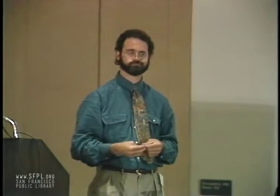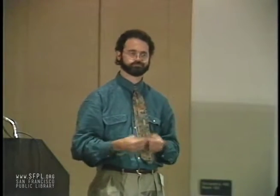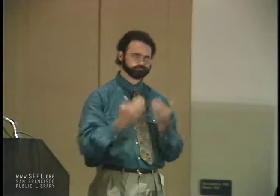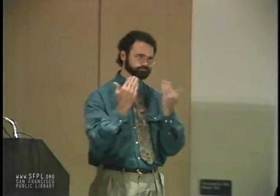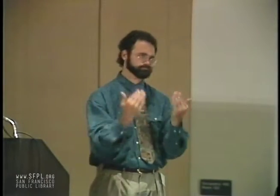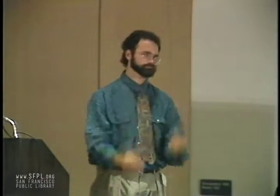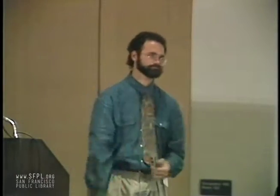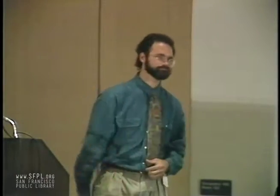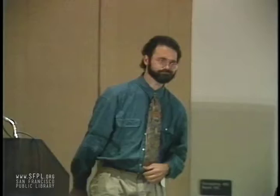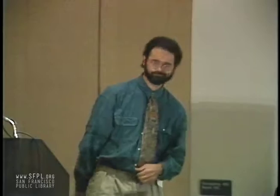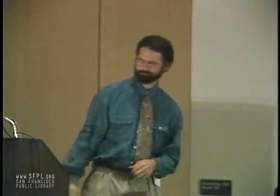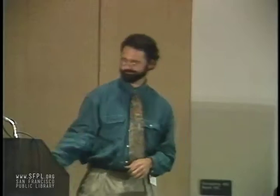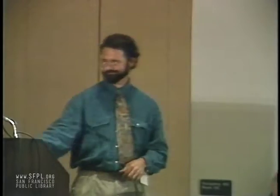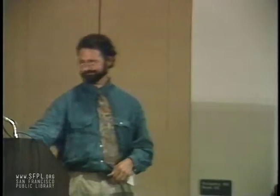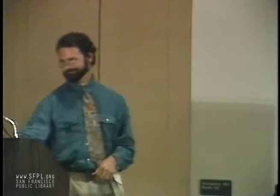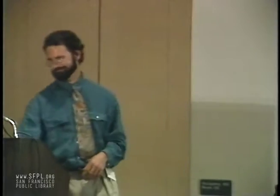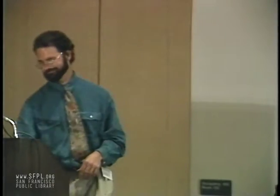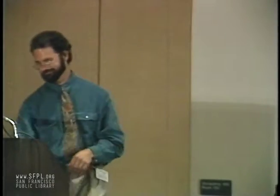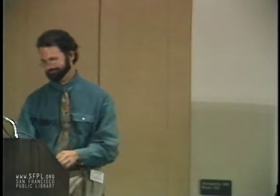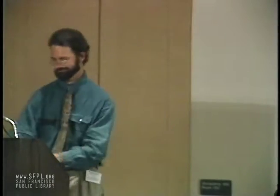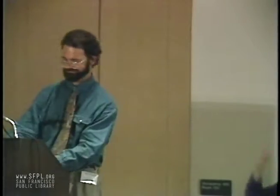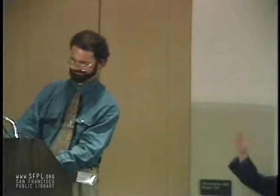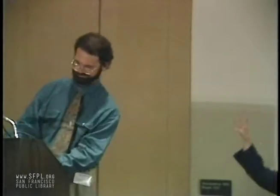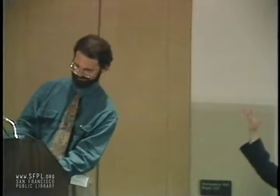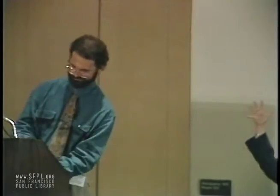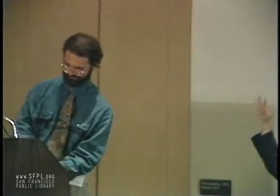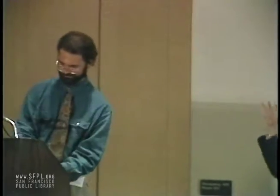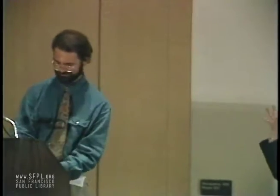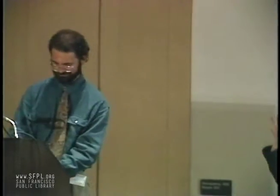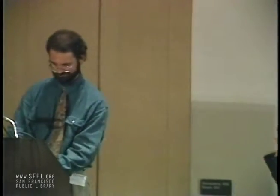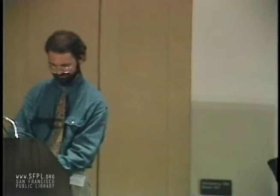awareness of our collective deaf culture. Thank you.